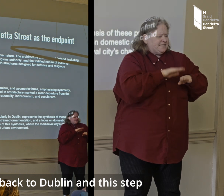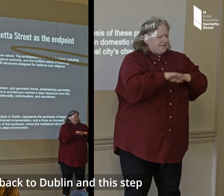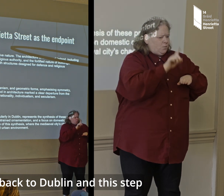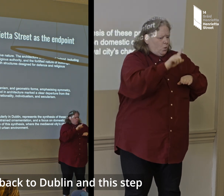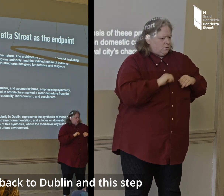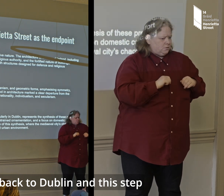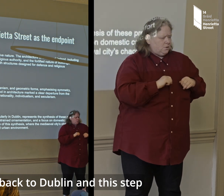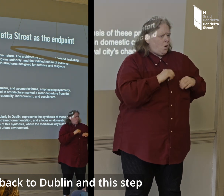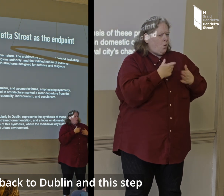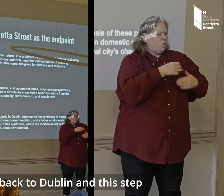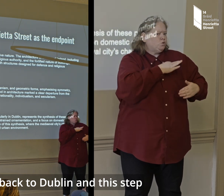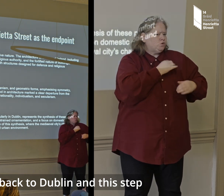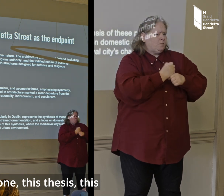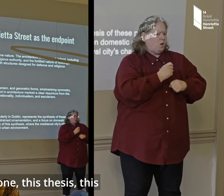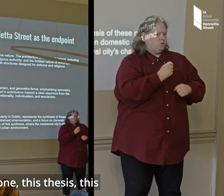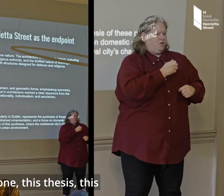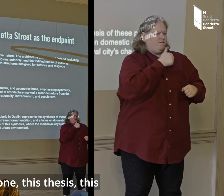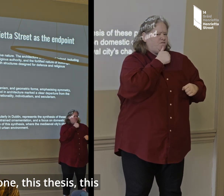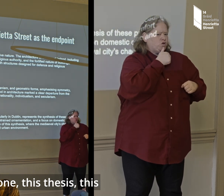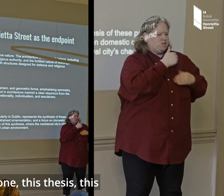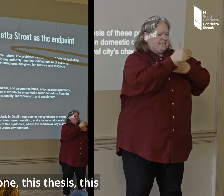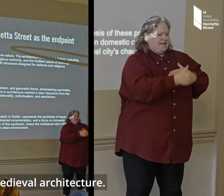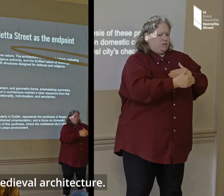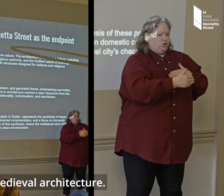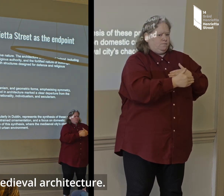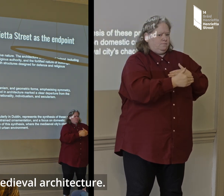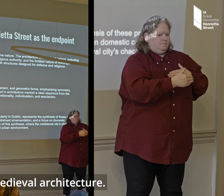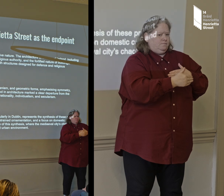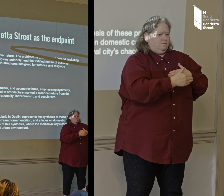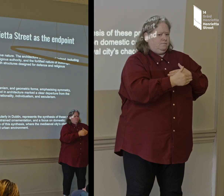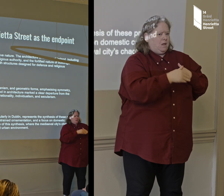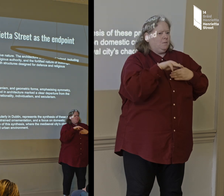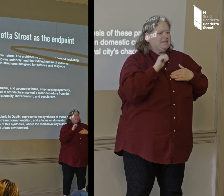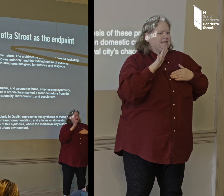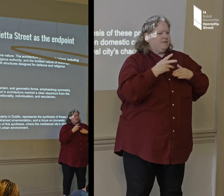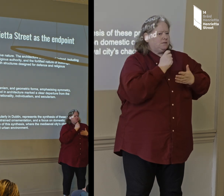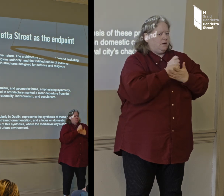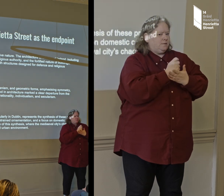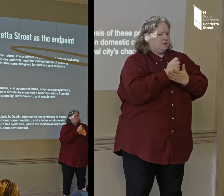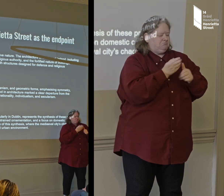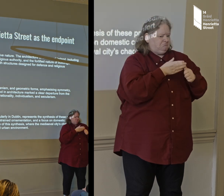Dublin and this step one, this thesis, this medieval architecture.